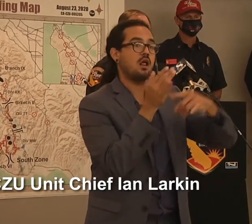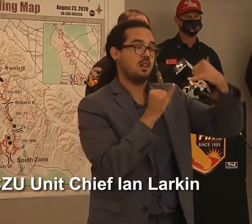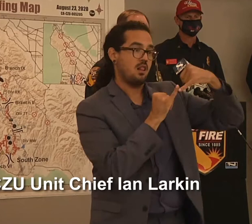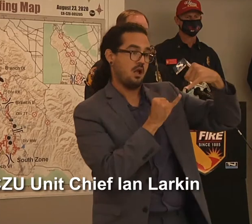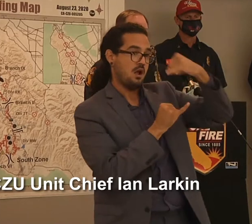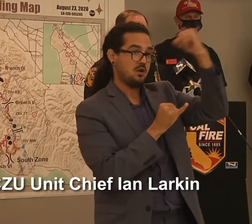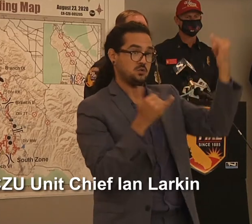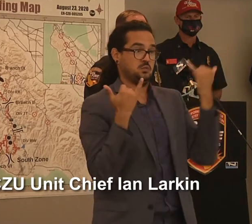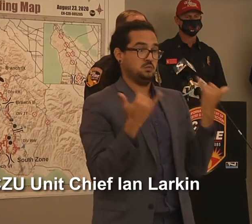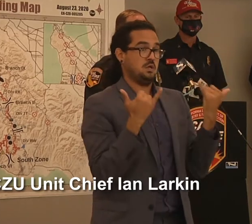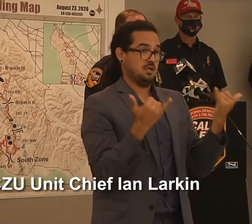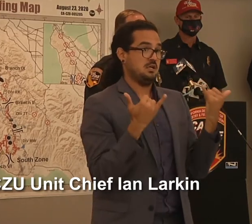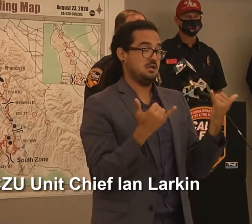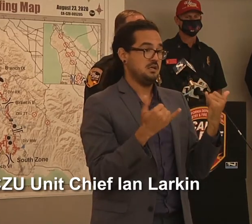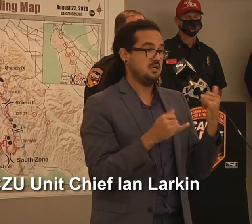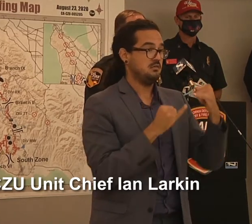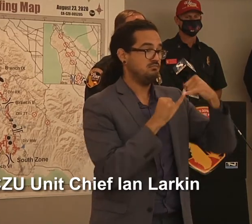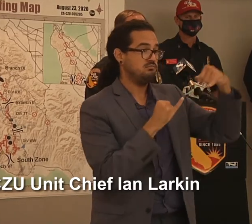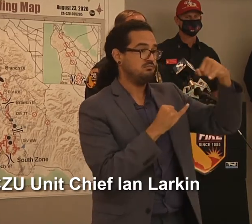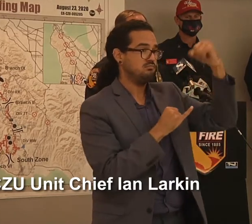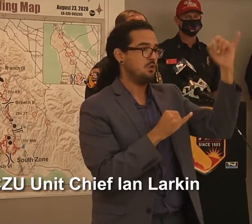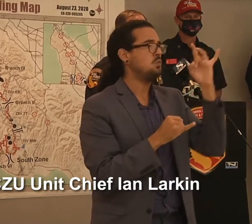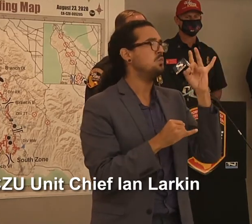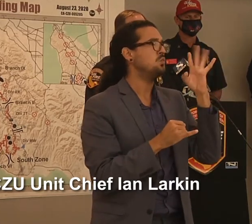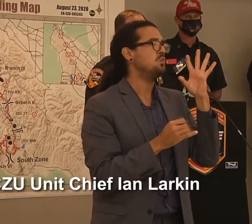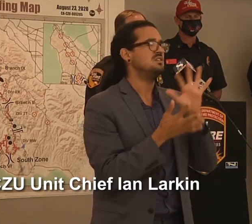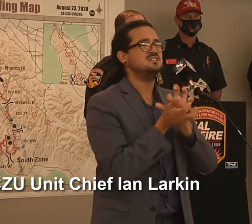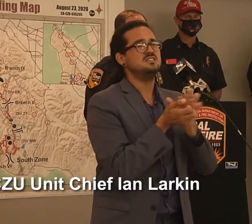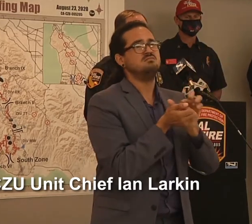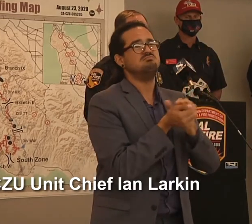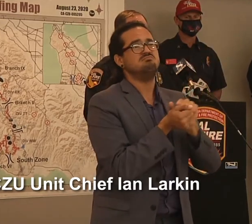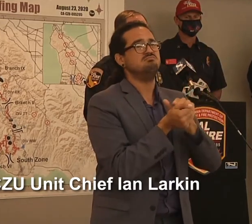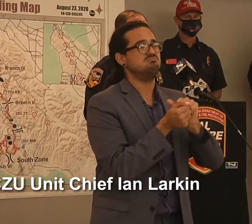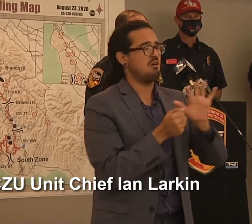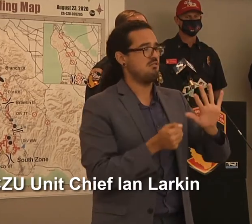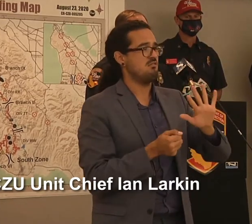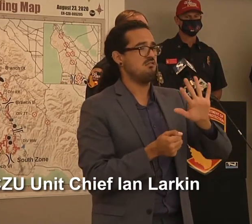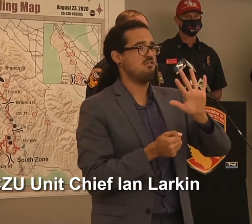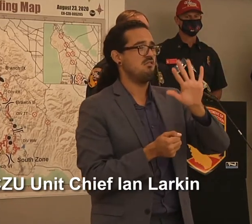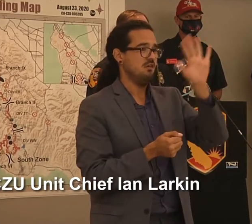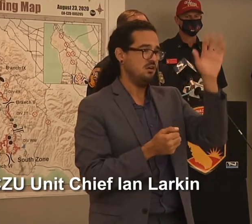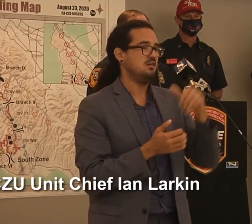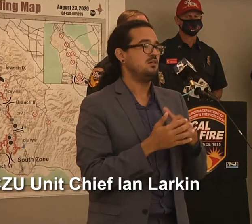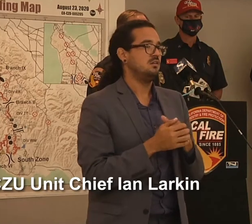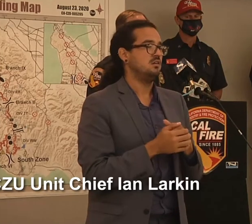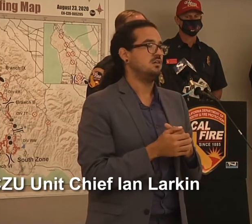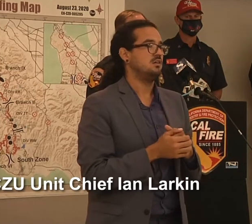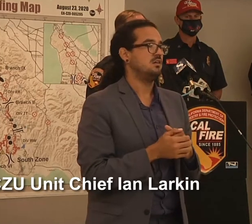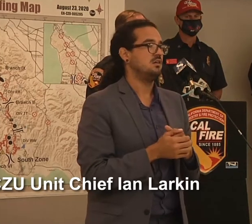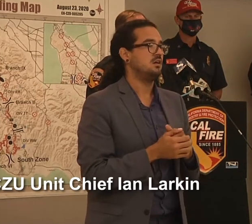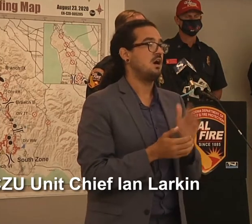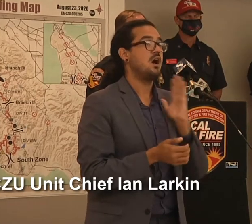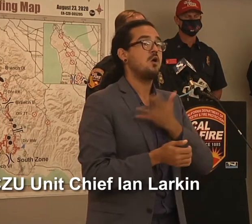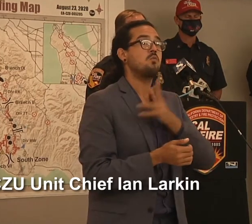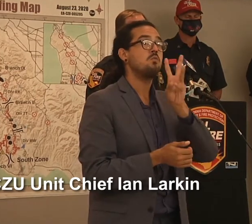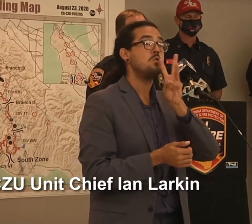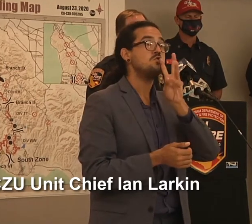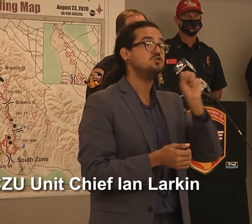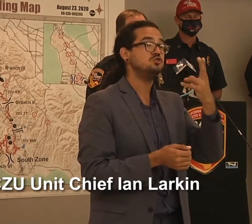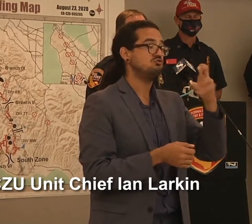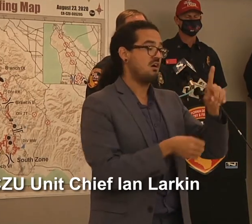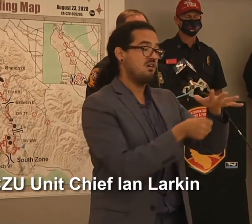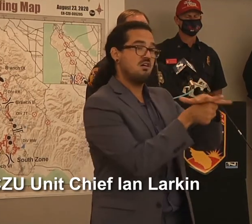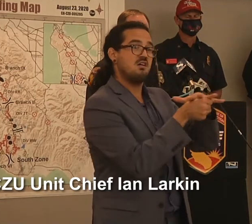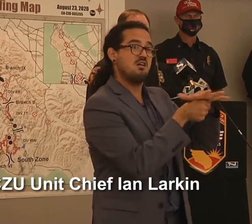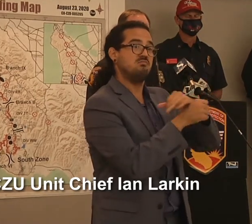of destruction that has occurred, not only in our watershed, but to the residents in the communities here in Santa